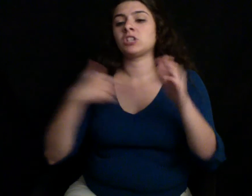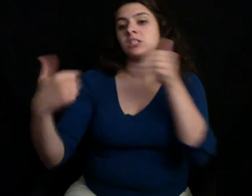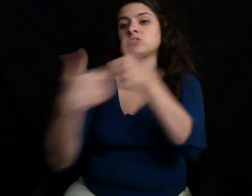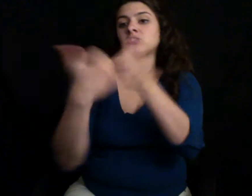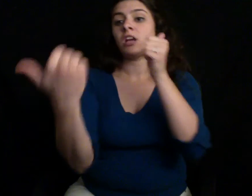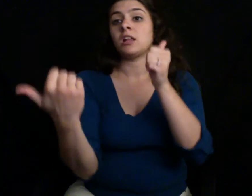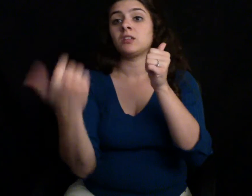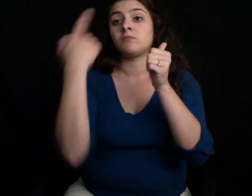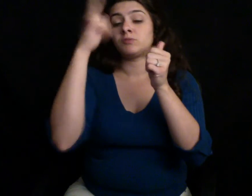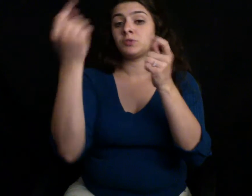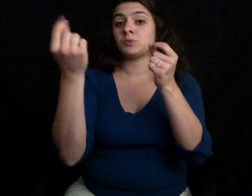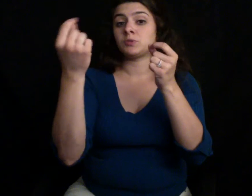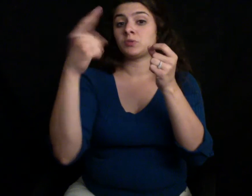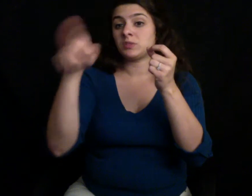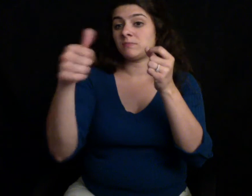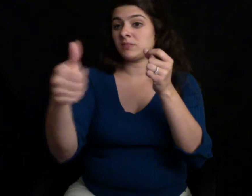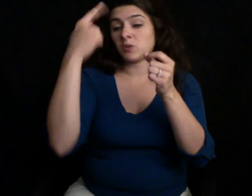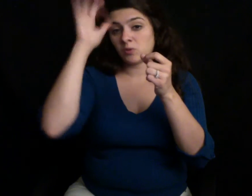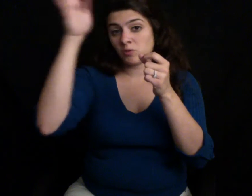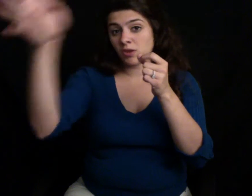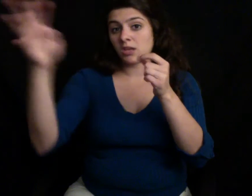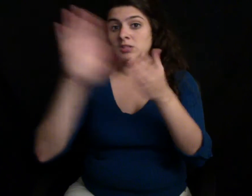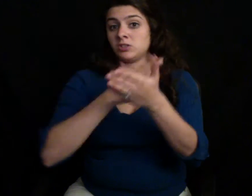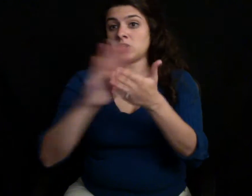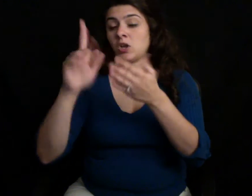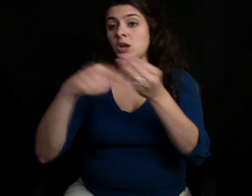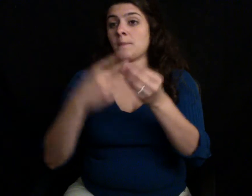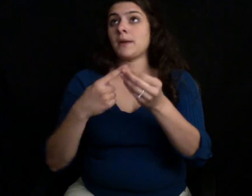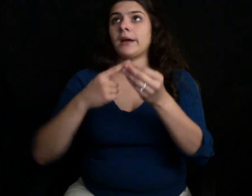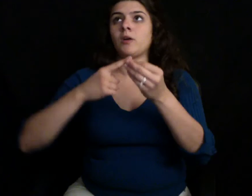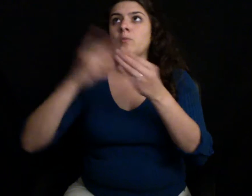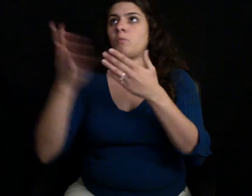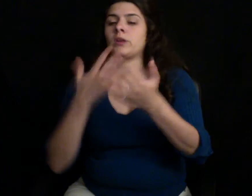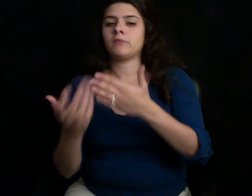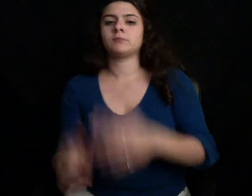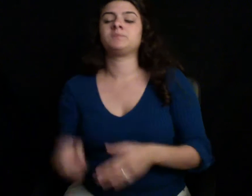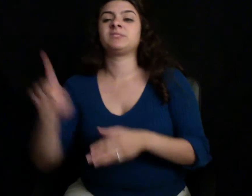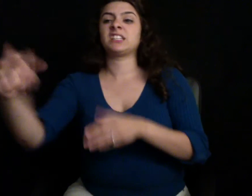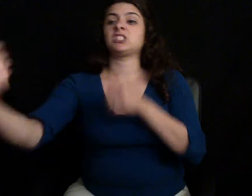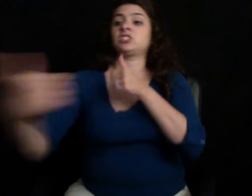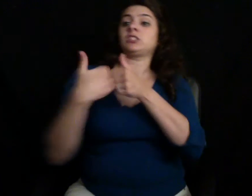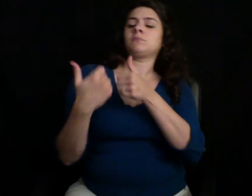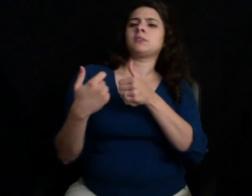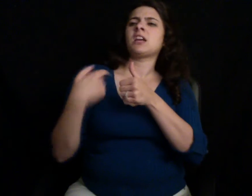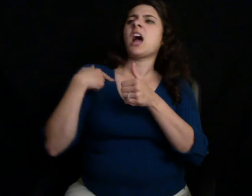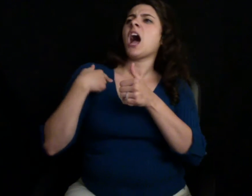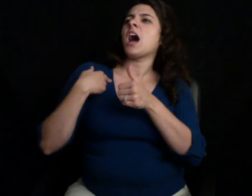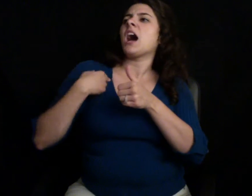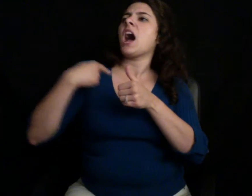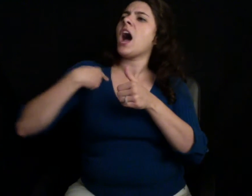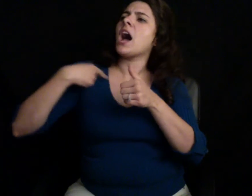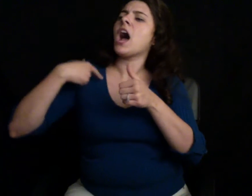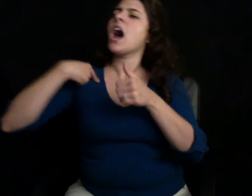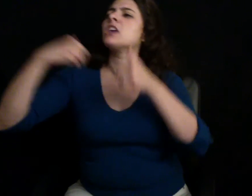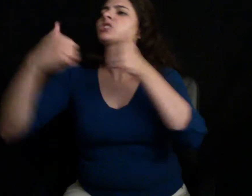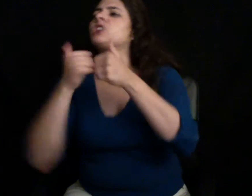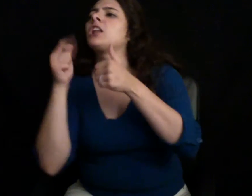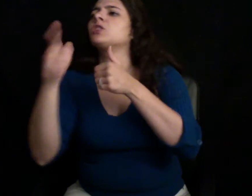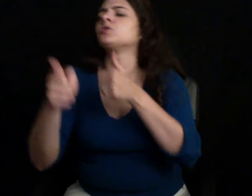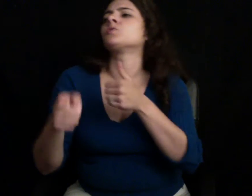about anything. They challenged me and said, Daystorm, I challenge you to rap while underwater. I did it. I challenged you to rap while jumping out of a